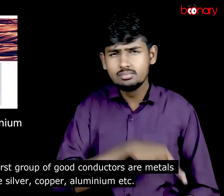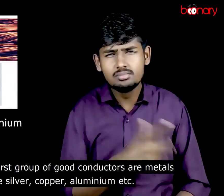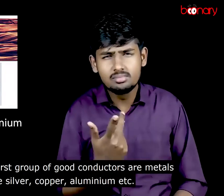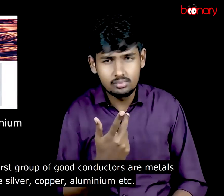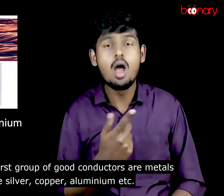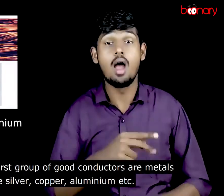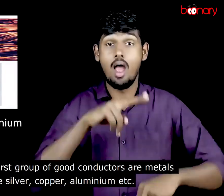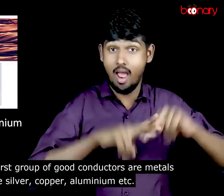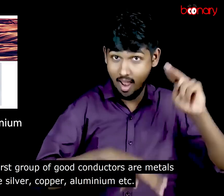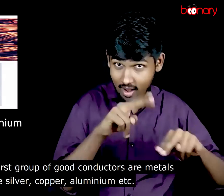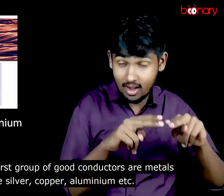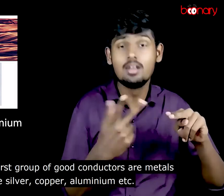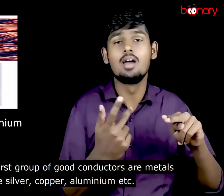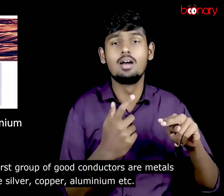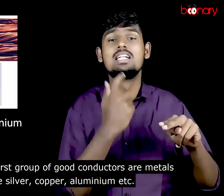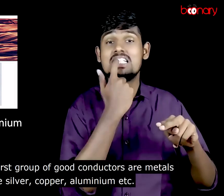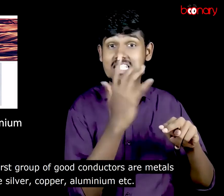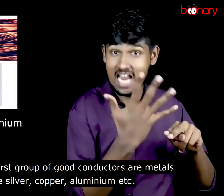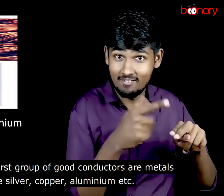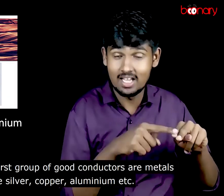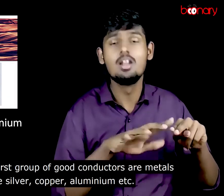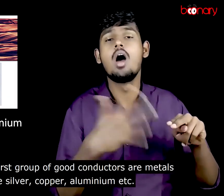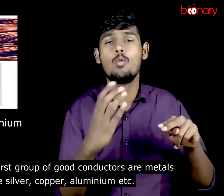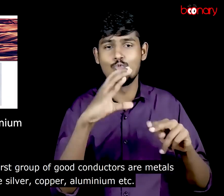conductors are metals like silver, copper,